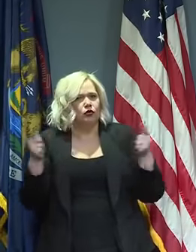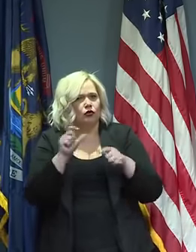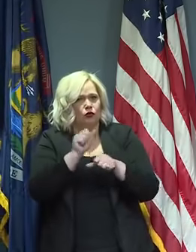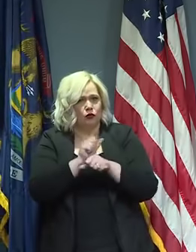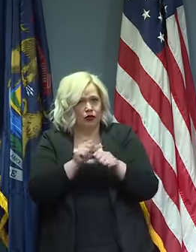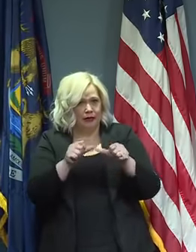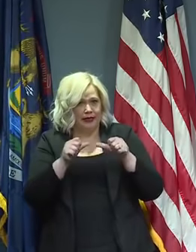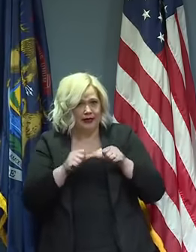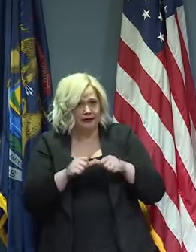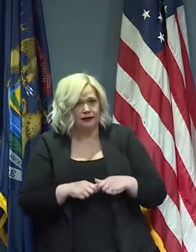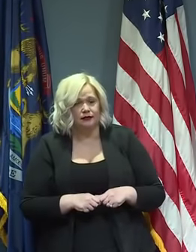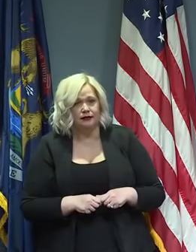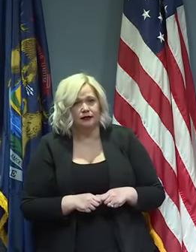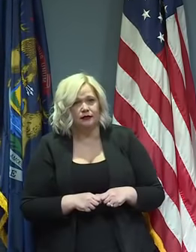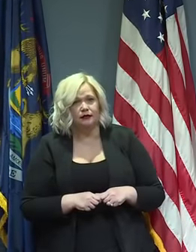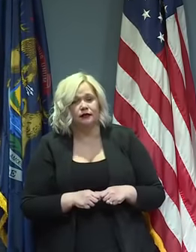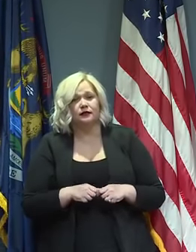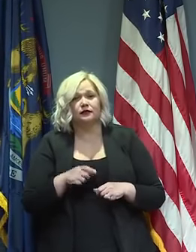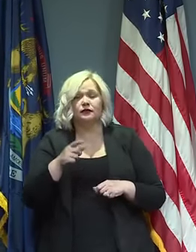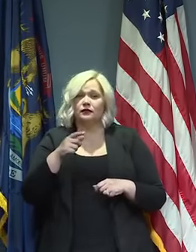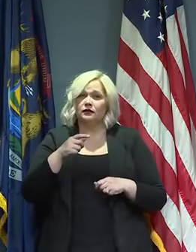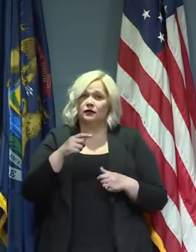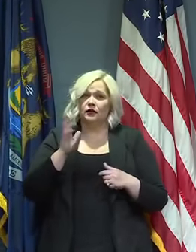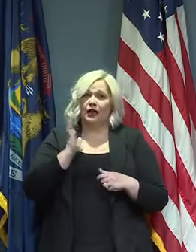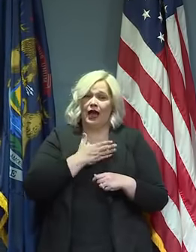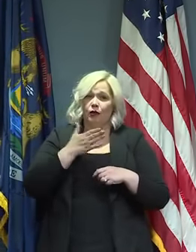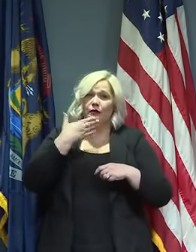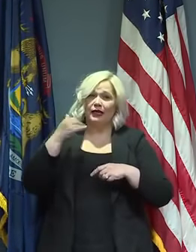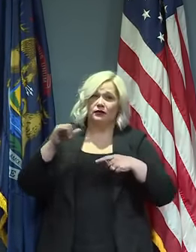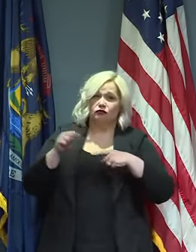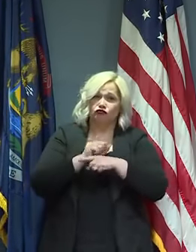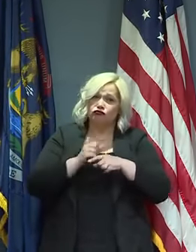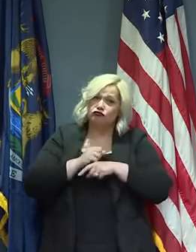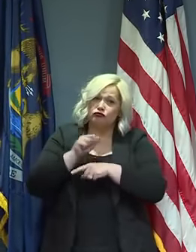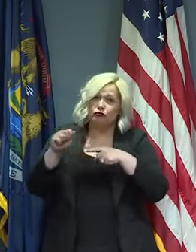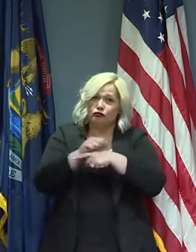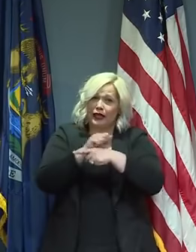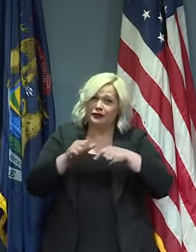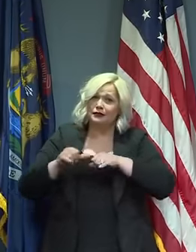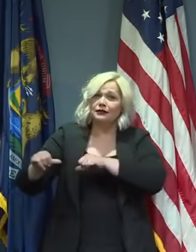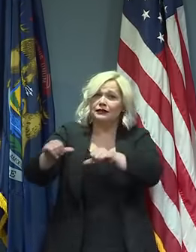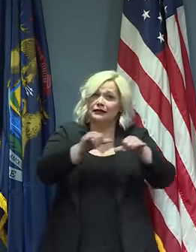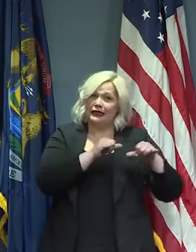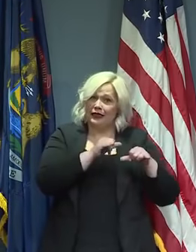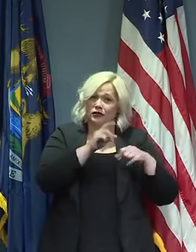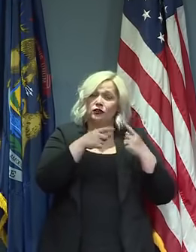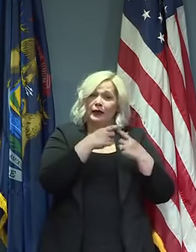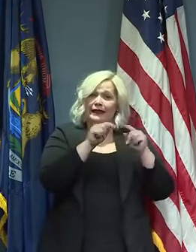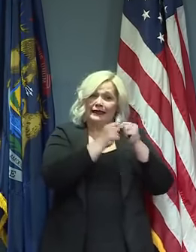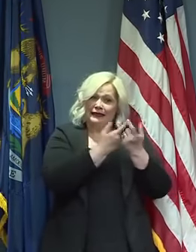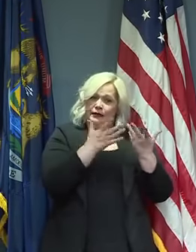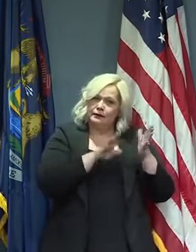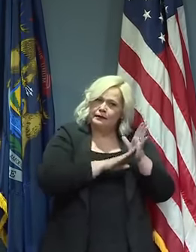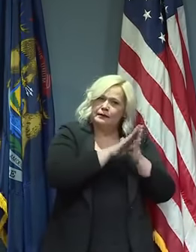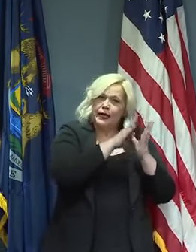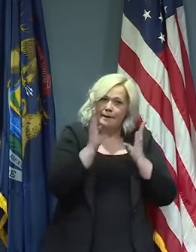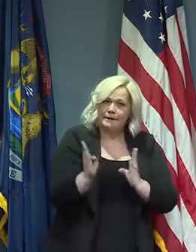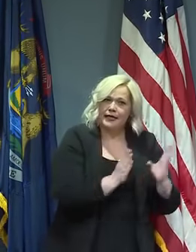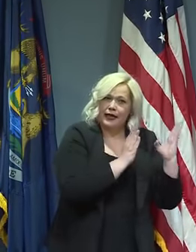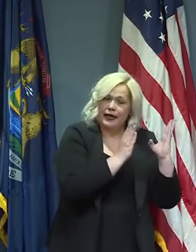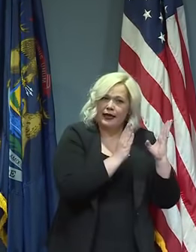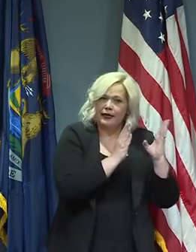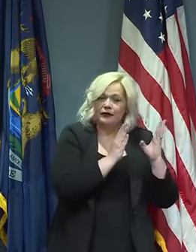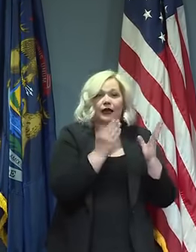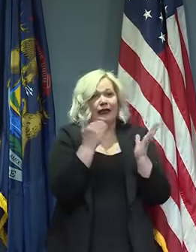Now, these best practices, once they've been developed by the team, have been carefully reviewed and marked